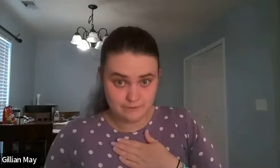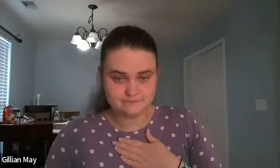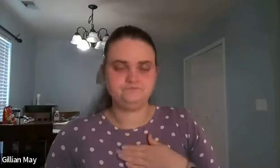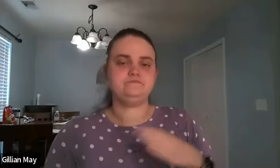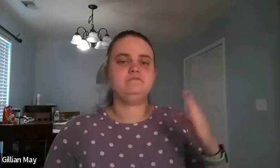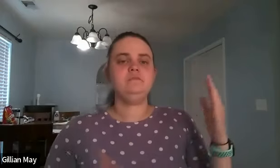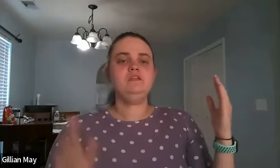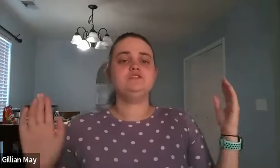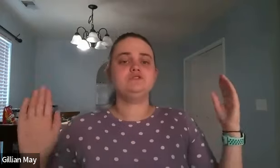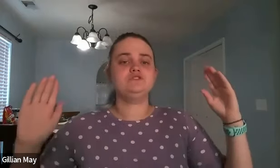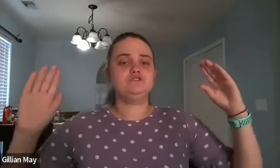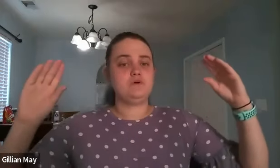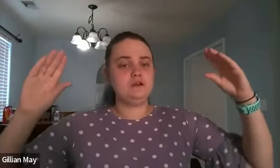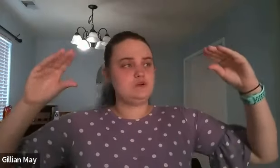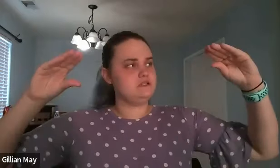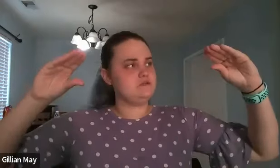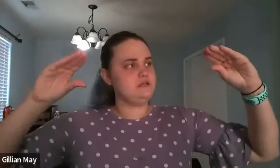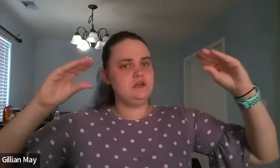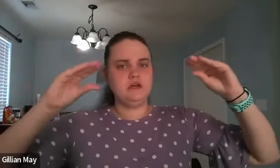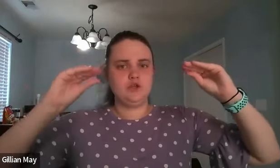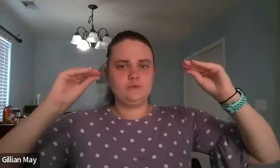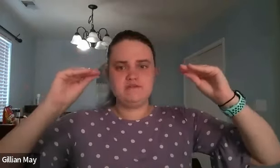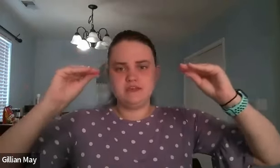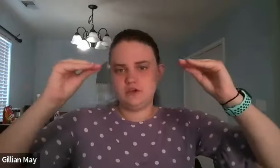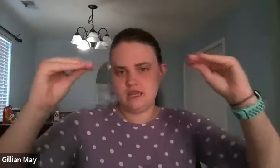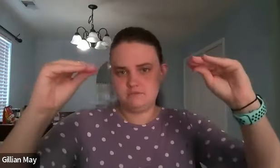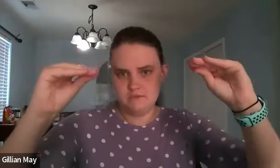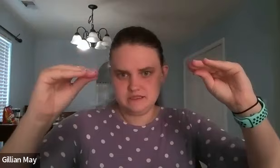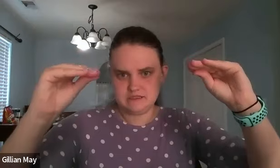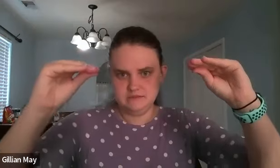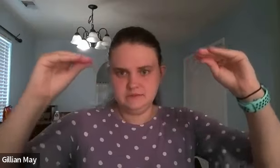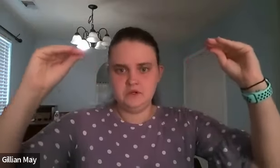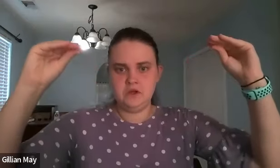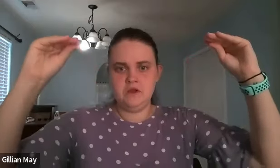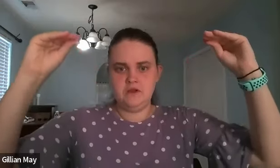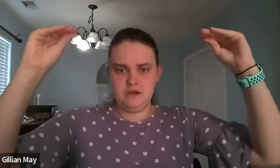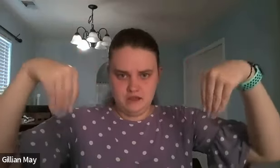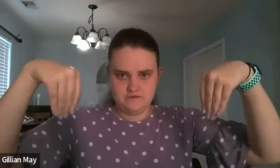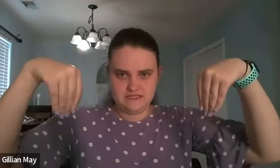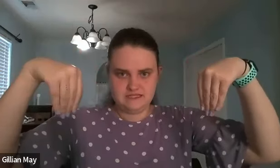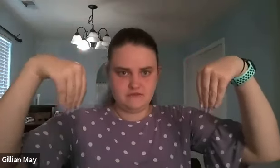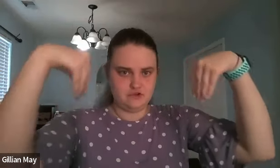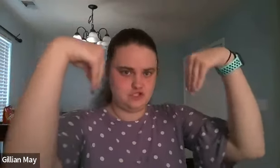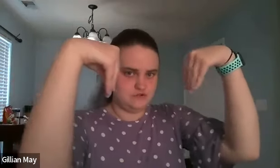store. So store is going to be, you almost have like your hand puppets. Now they're facing down. They are so